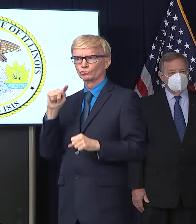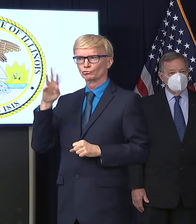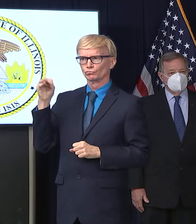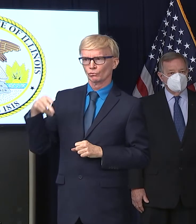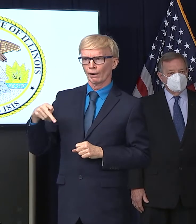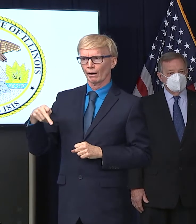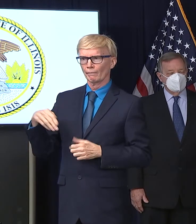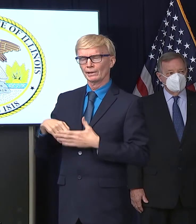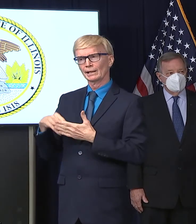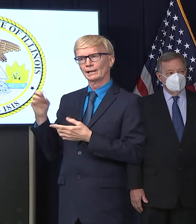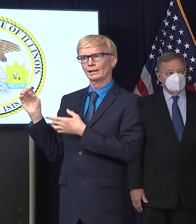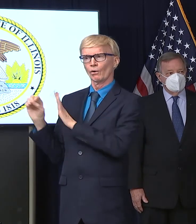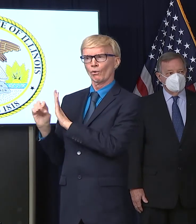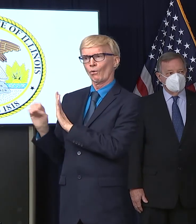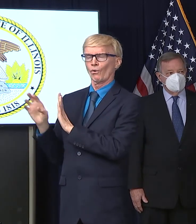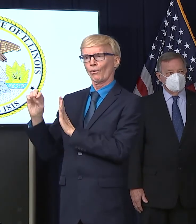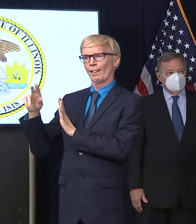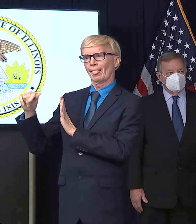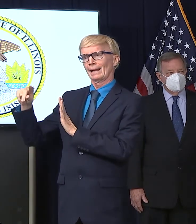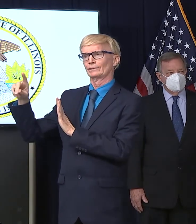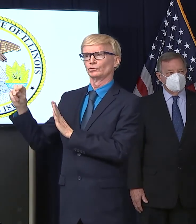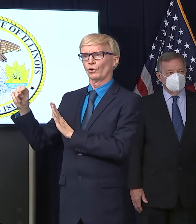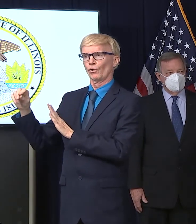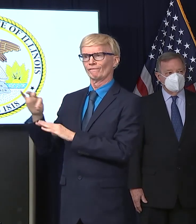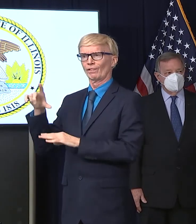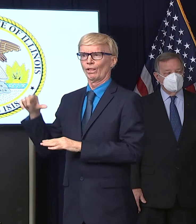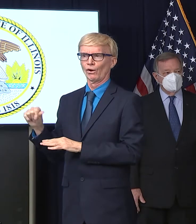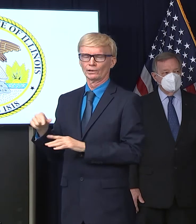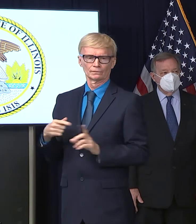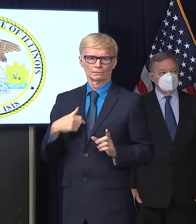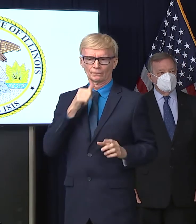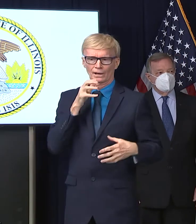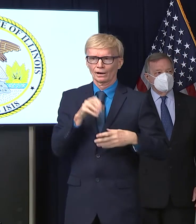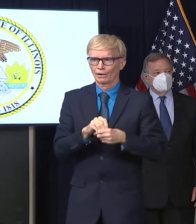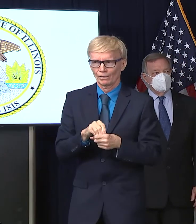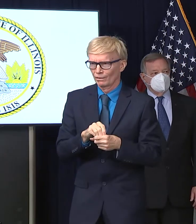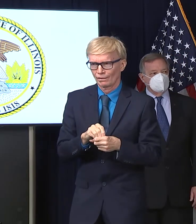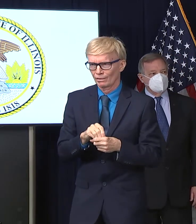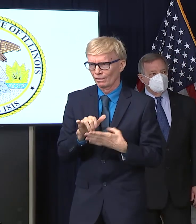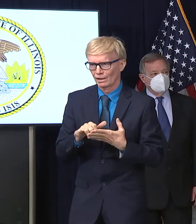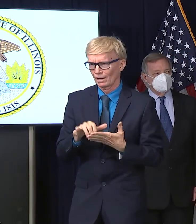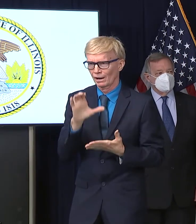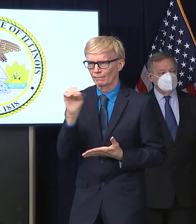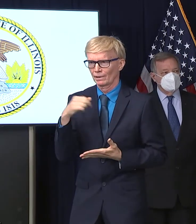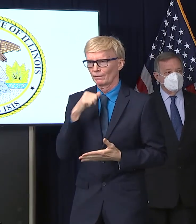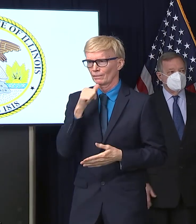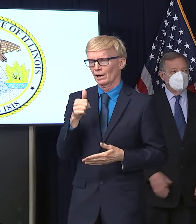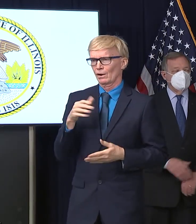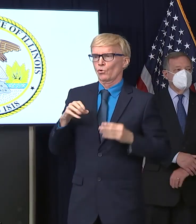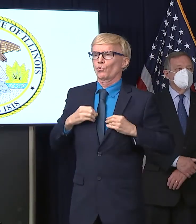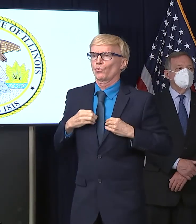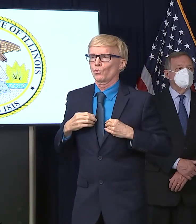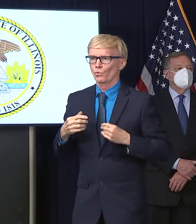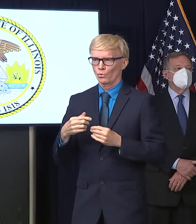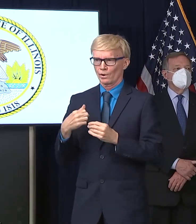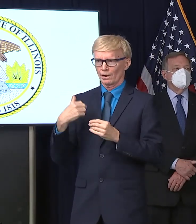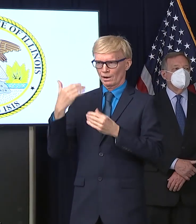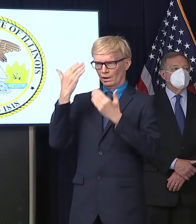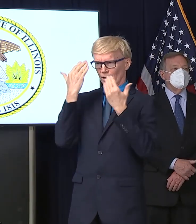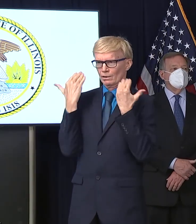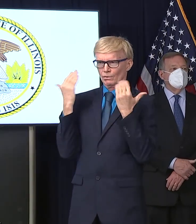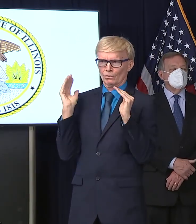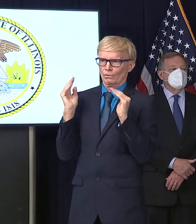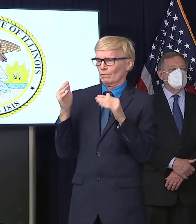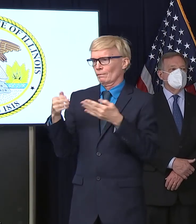Orlando. Well, I have no involvement in anything to do with the company. I don't own any part of it. I don't know, public hotels